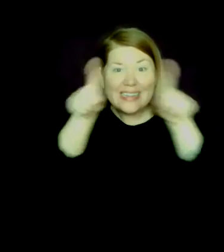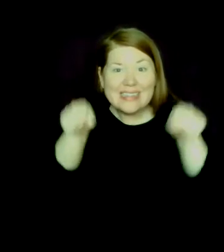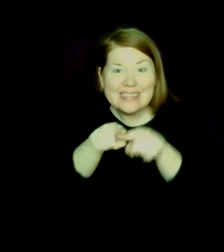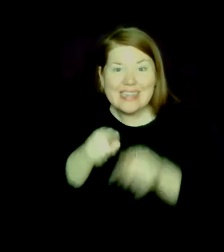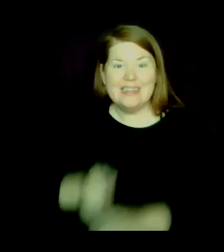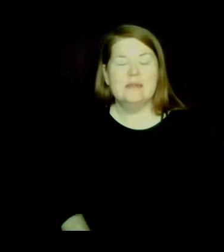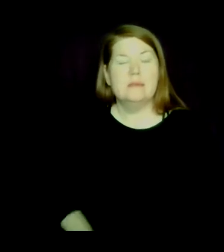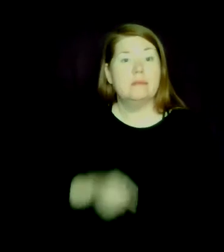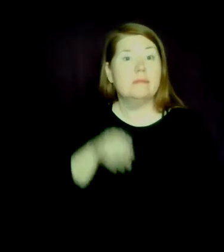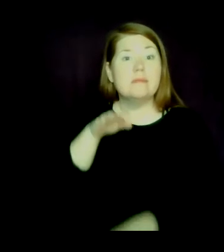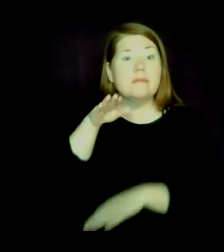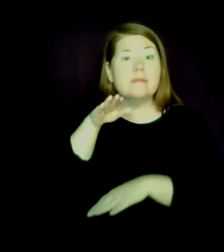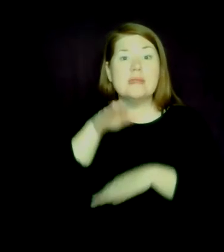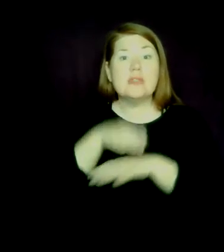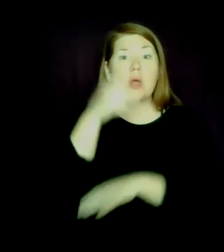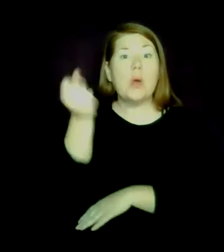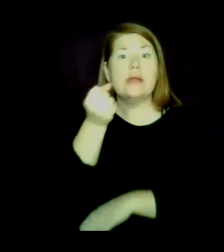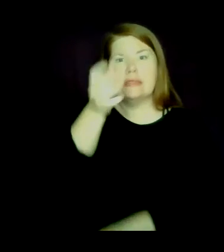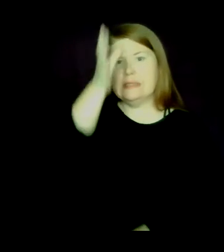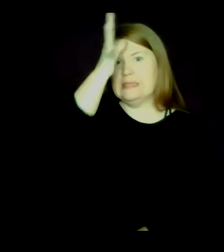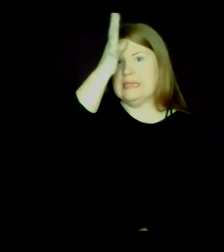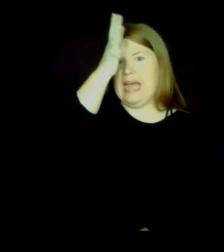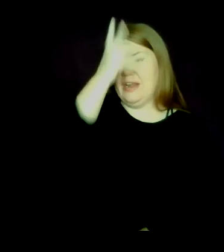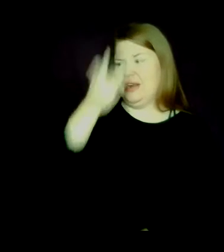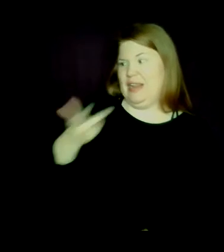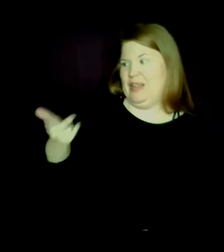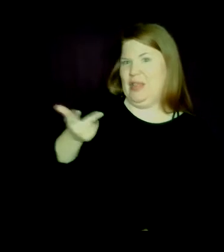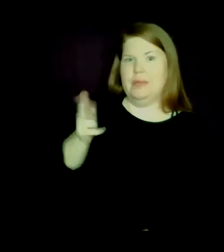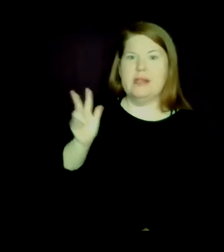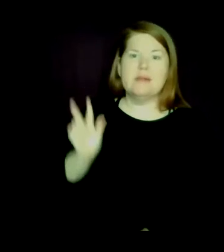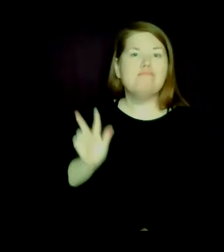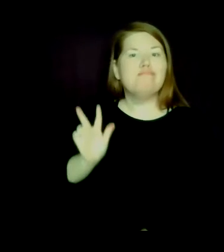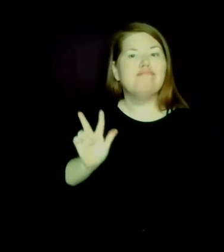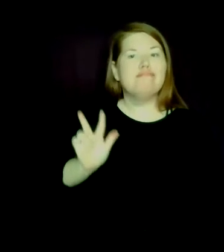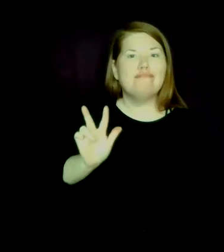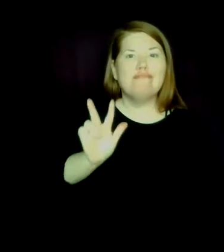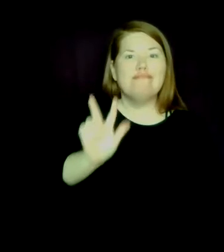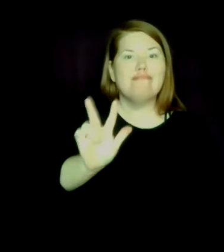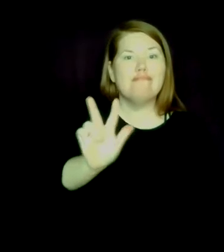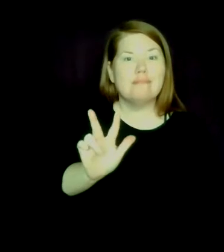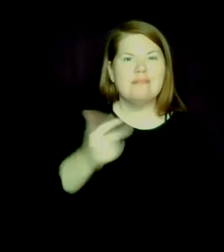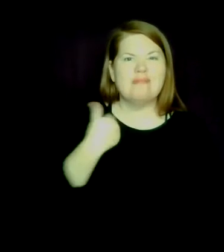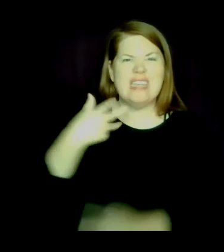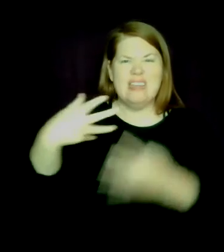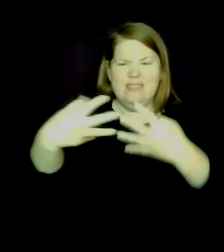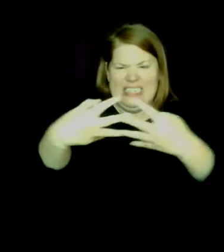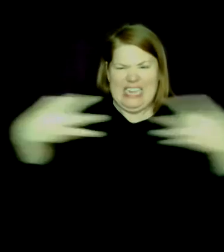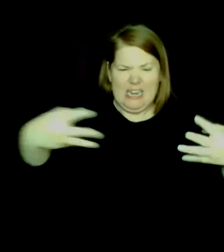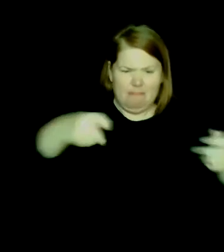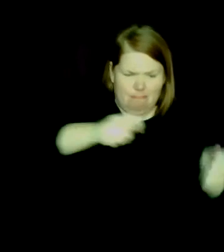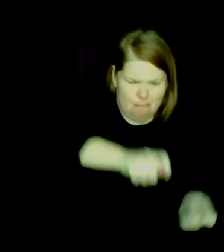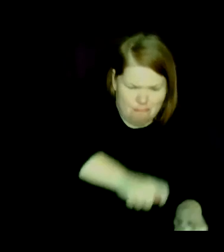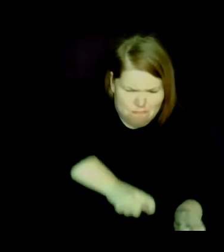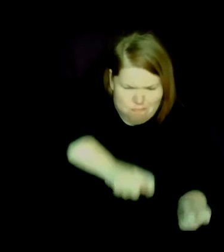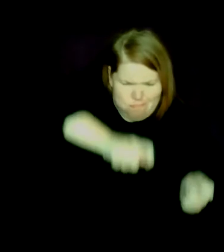On Saturdays, Daddy walks us to the New You and helps us lift the metal gate. Then he kisses me